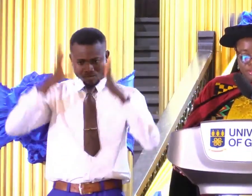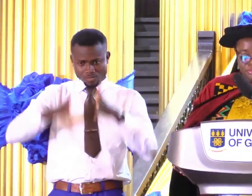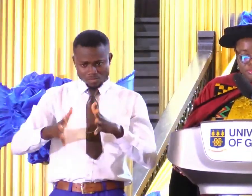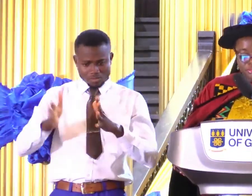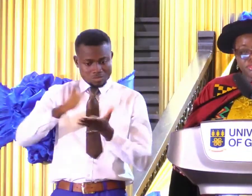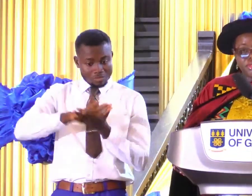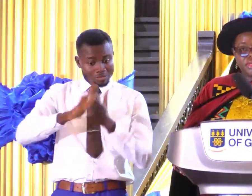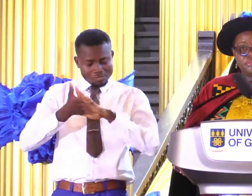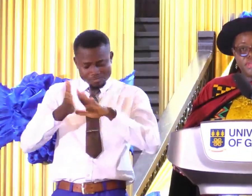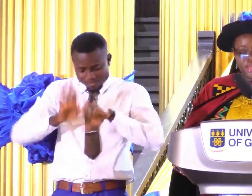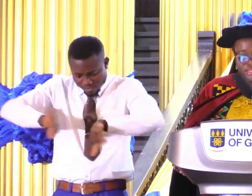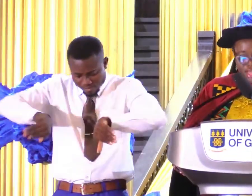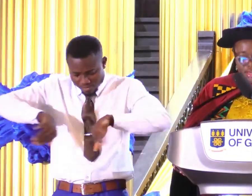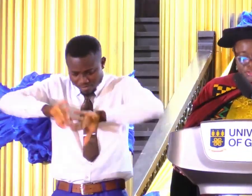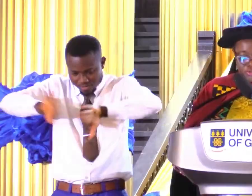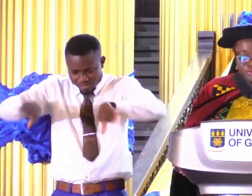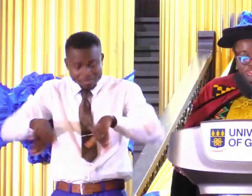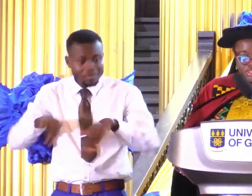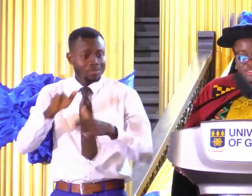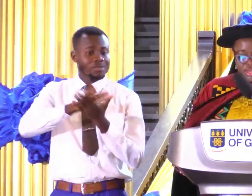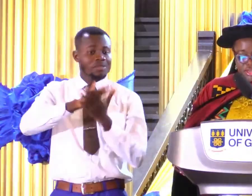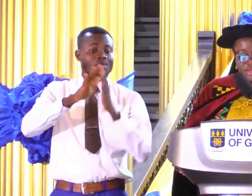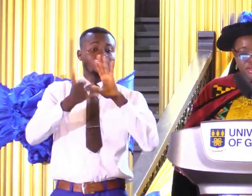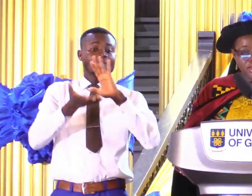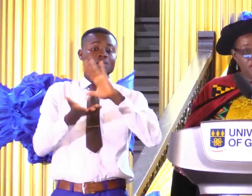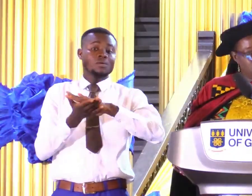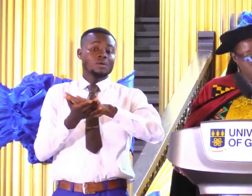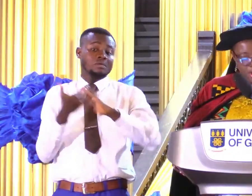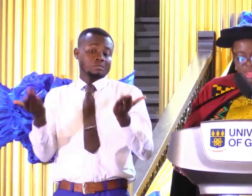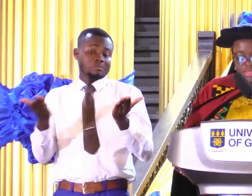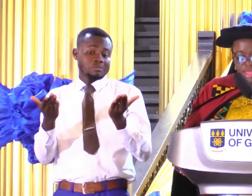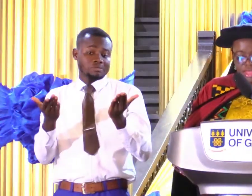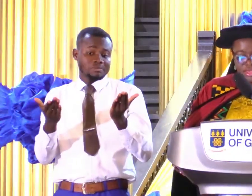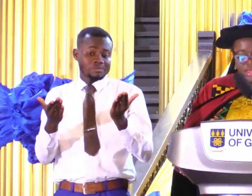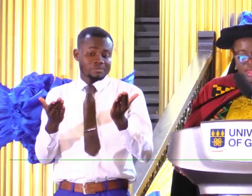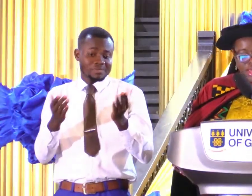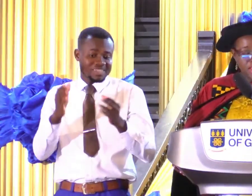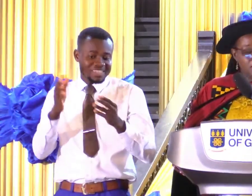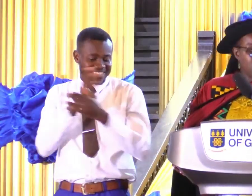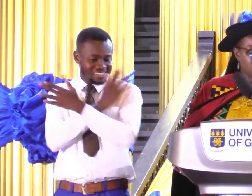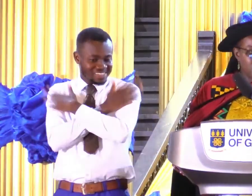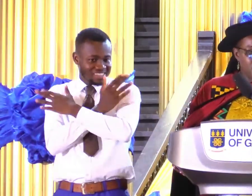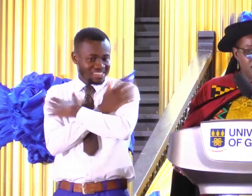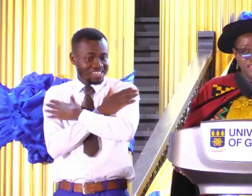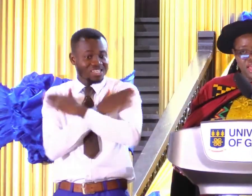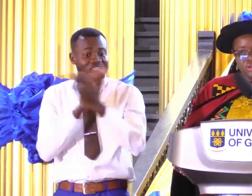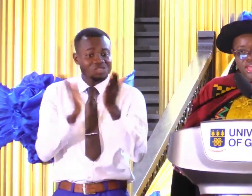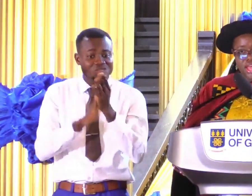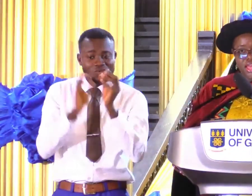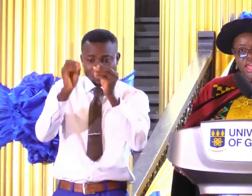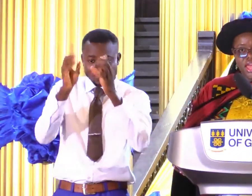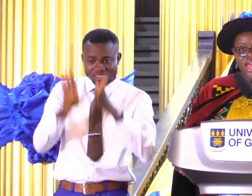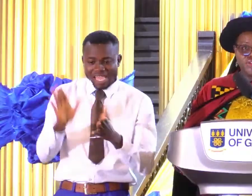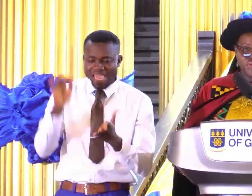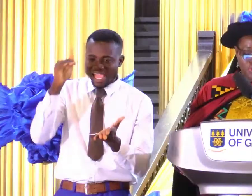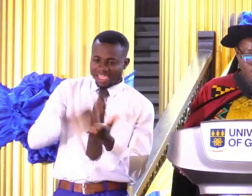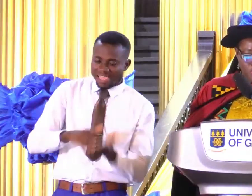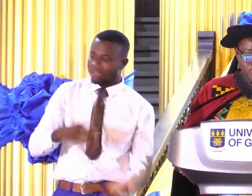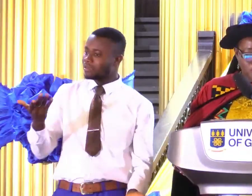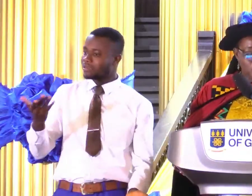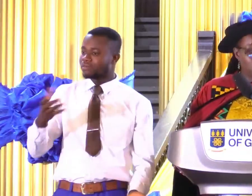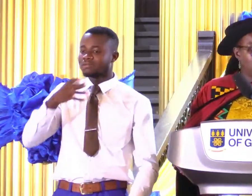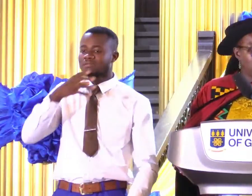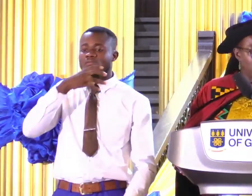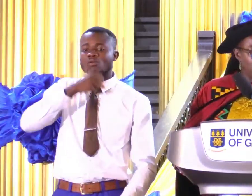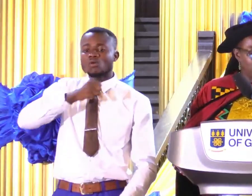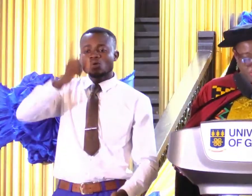swimmer, being a Sunday school teacher, a grandmother, and a presiding elder, and do